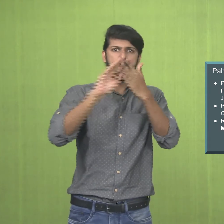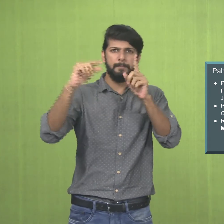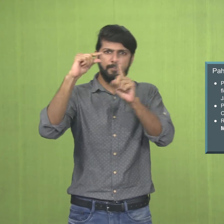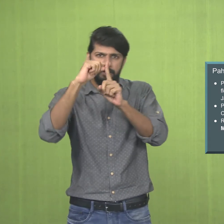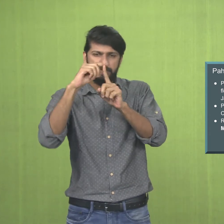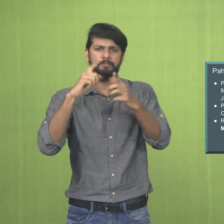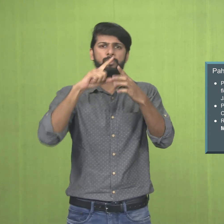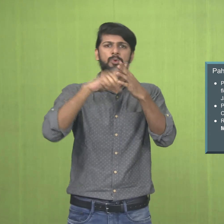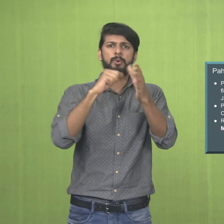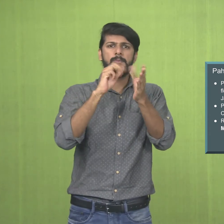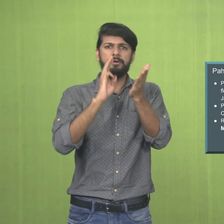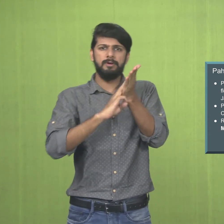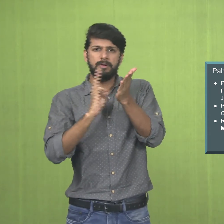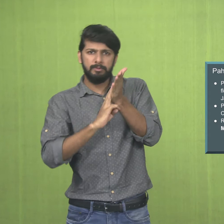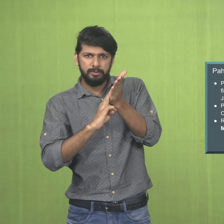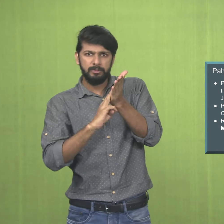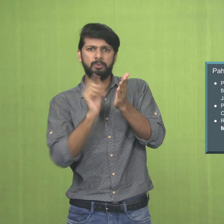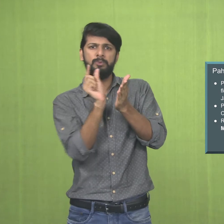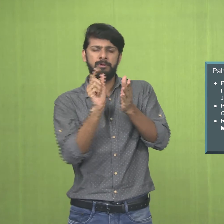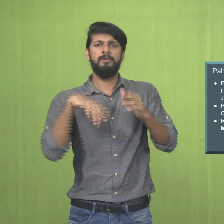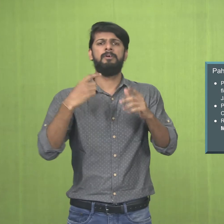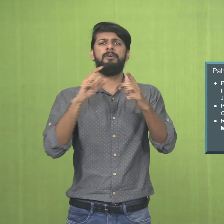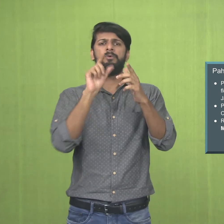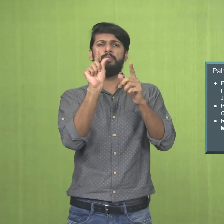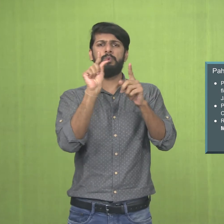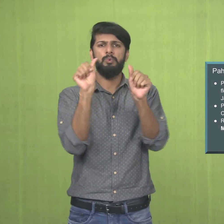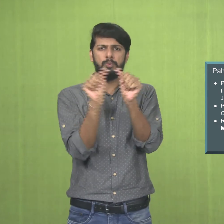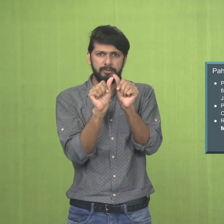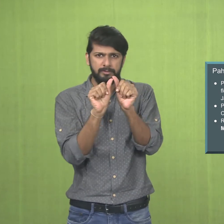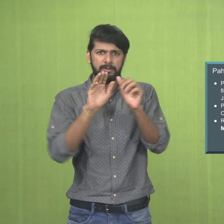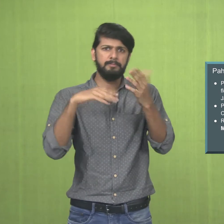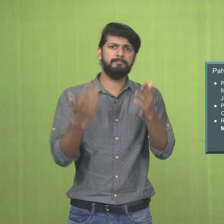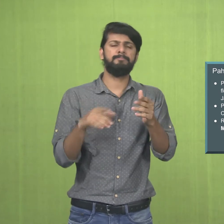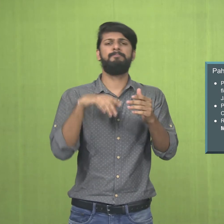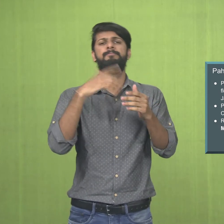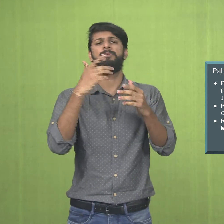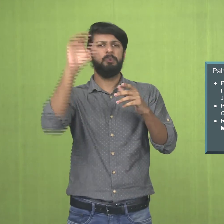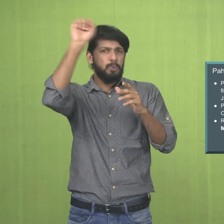a tradition which flourished in the Himalayan region.